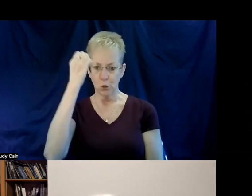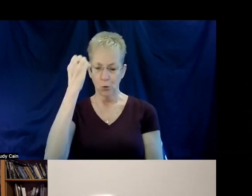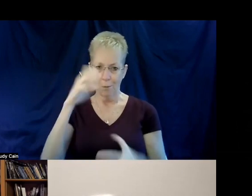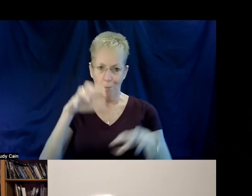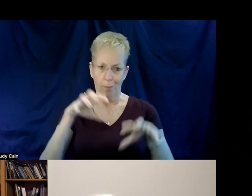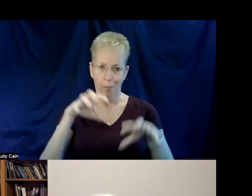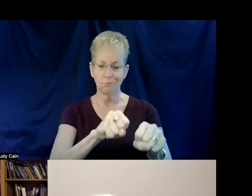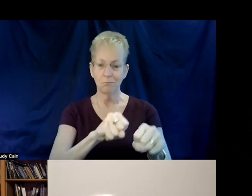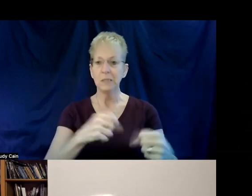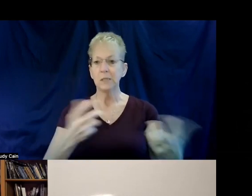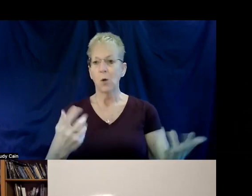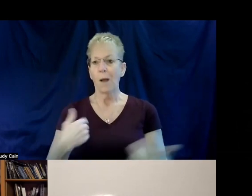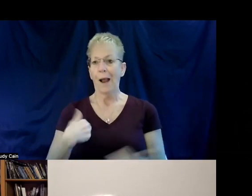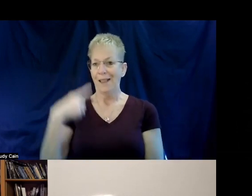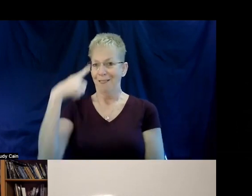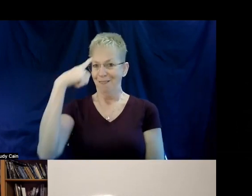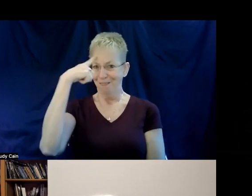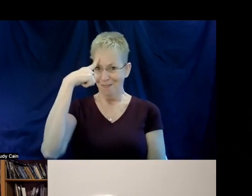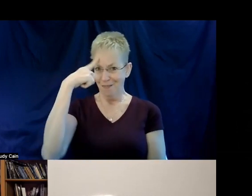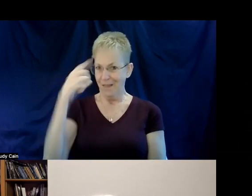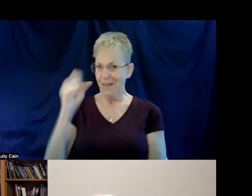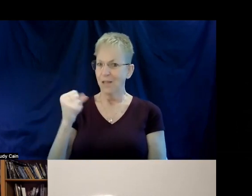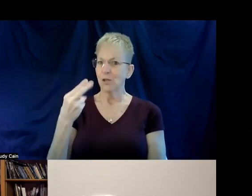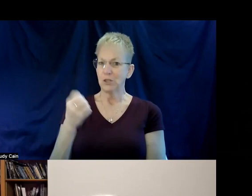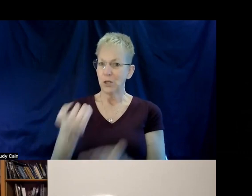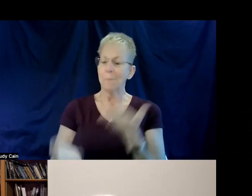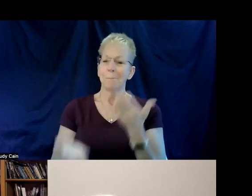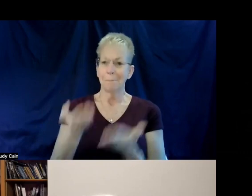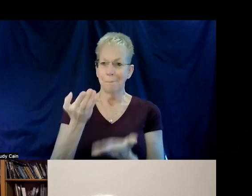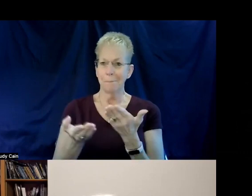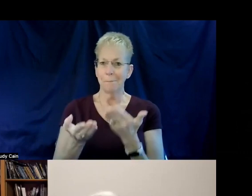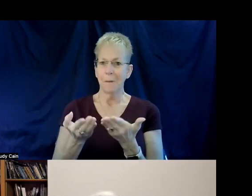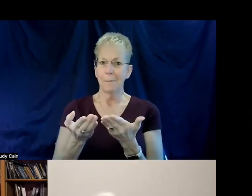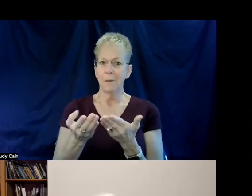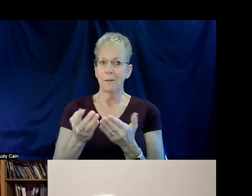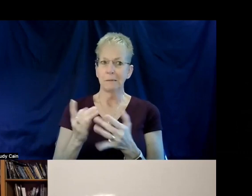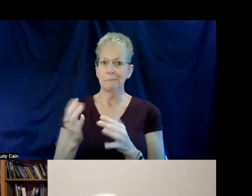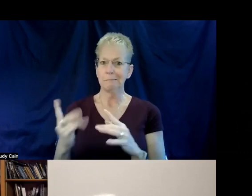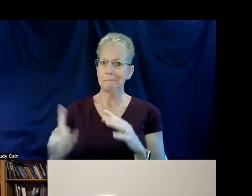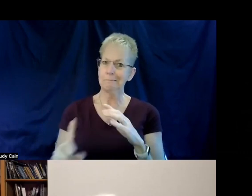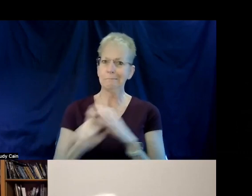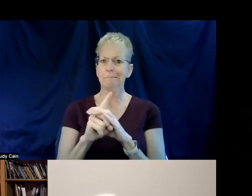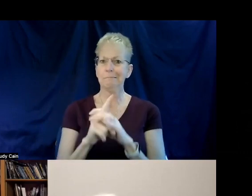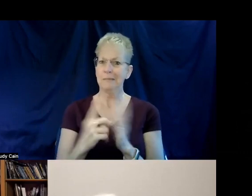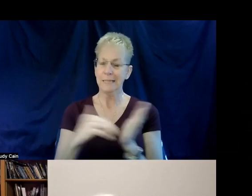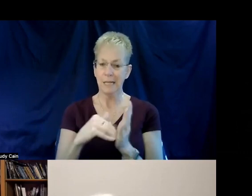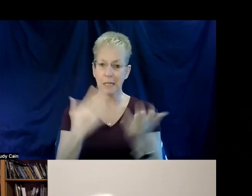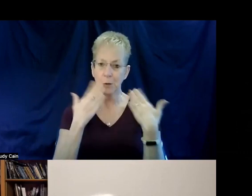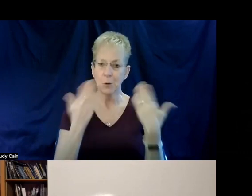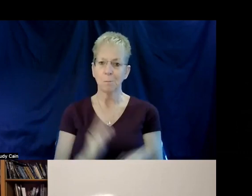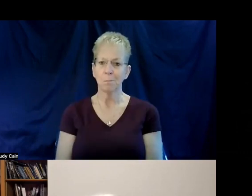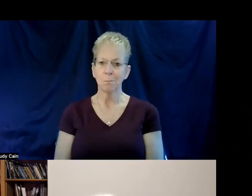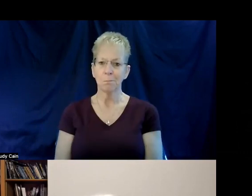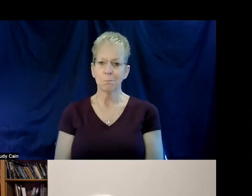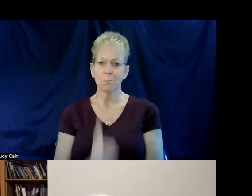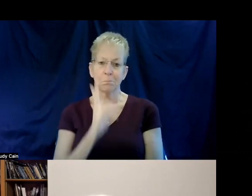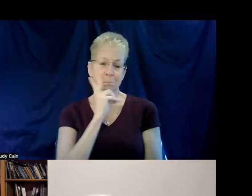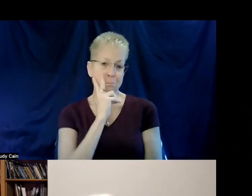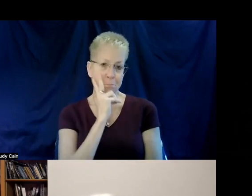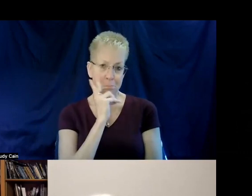So I think she may finally have a reprieve here, and but we'll see. We'll